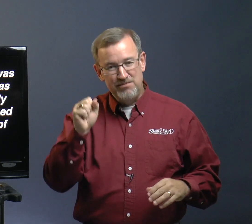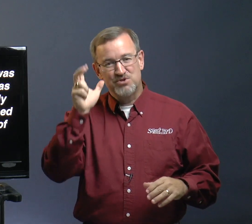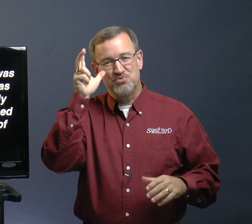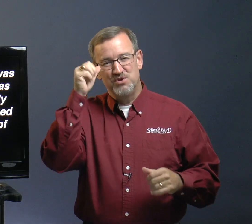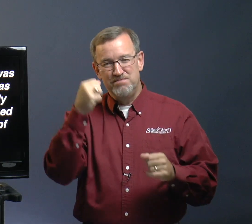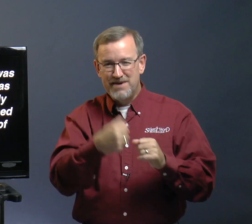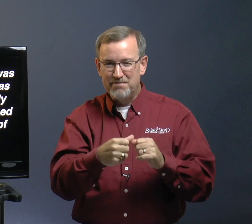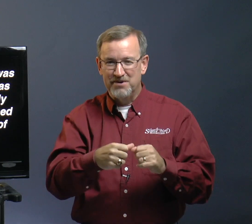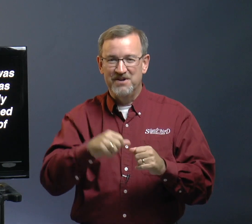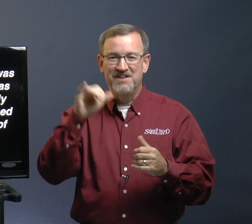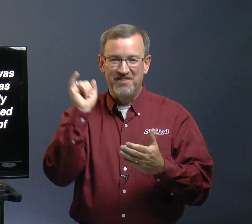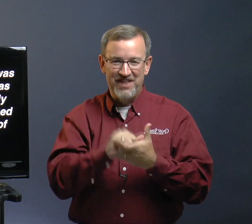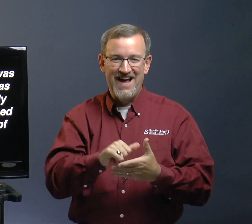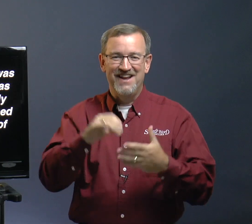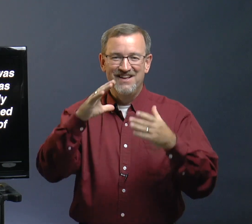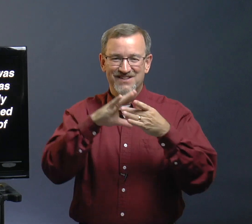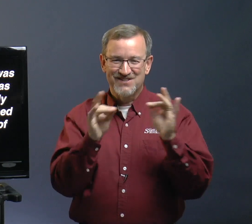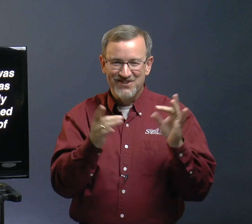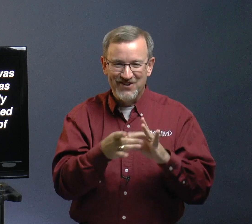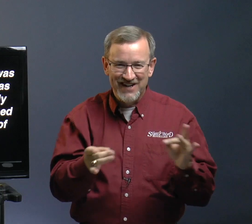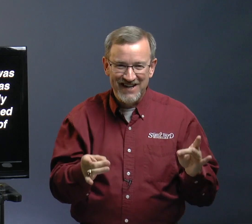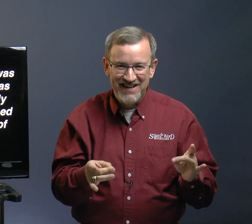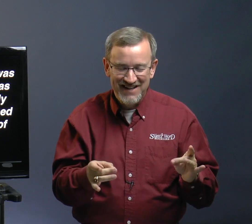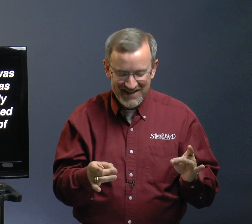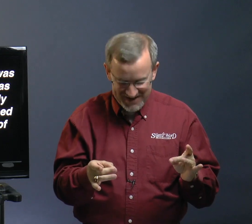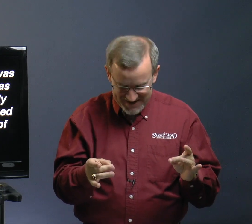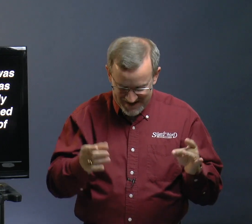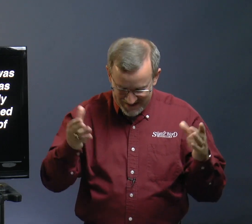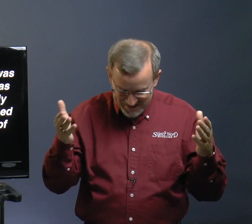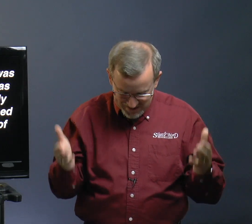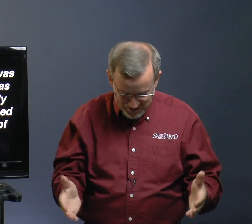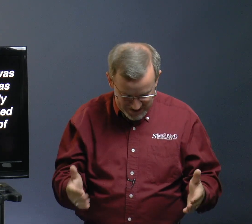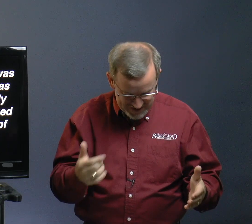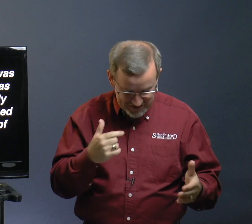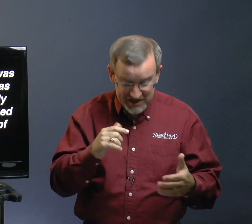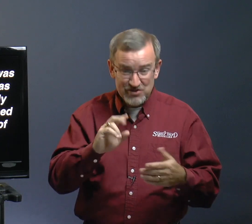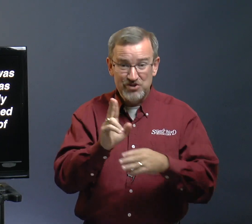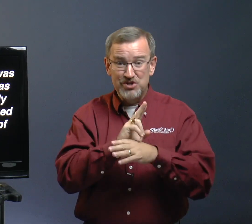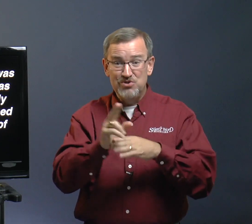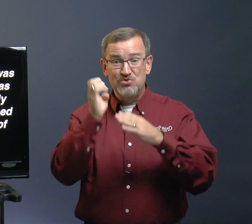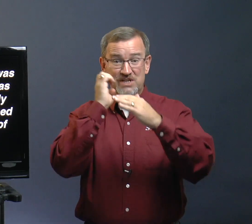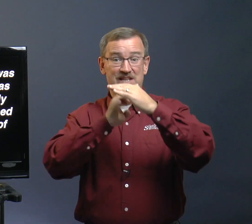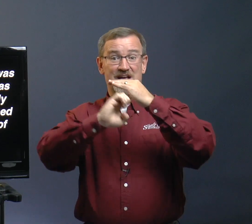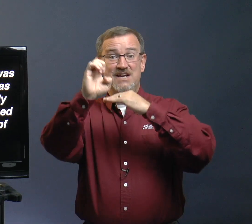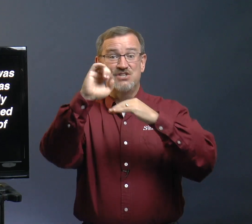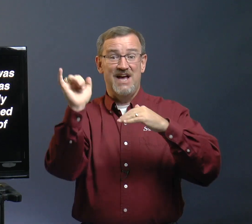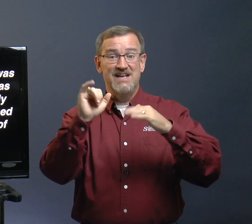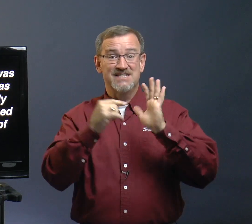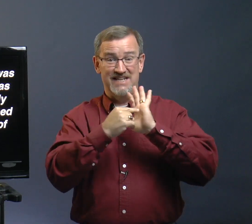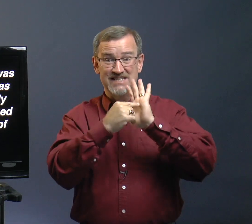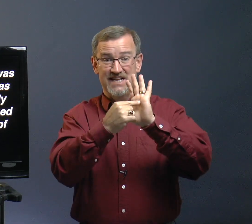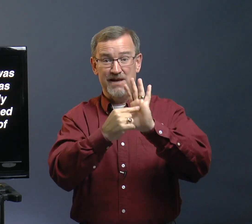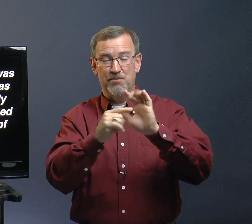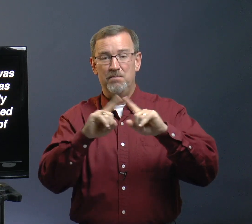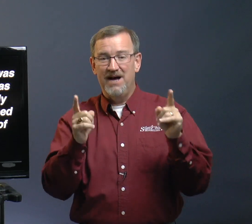James remembered that story. And so here he's going to use Elijah as an example, but